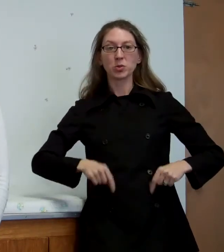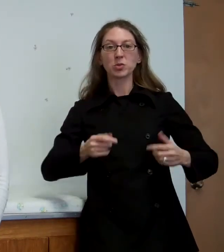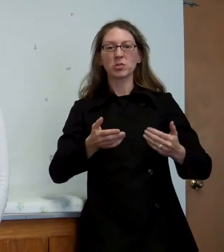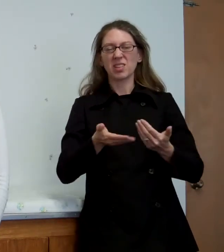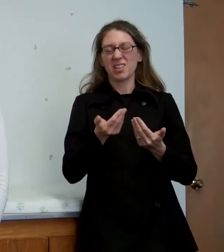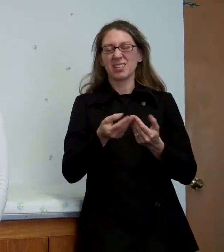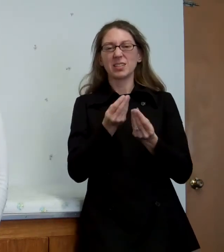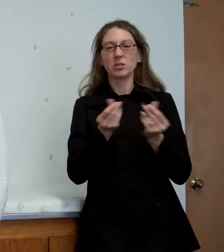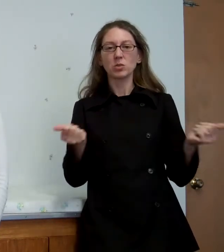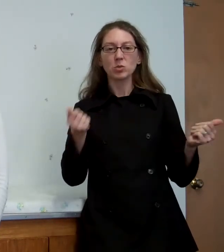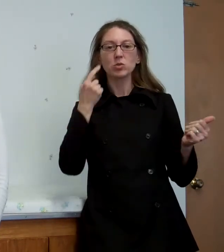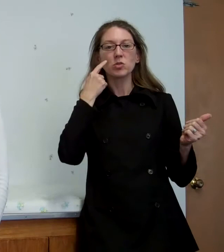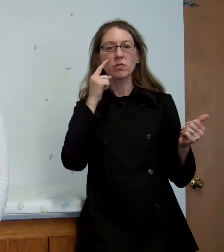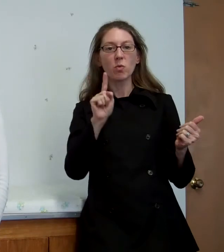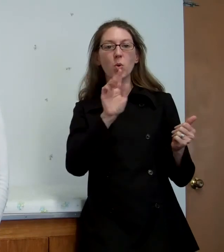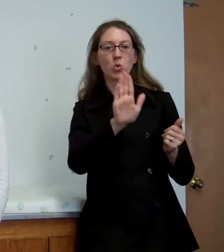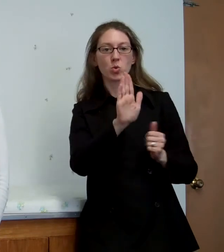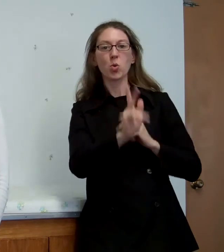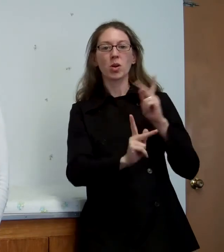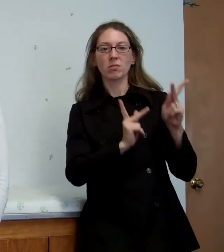needs.